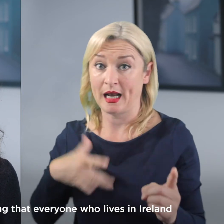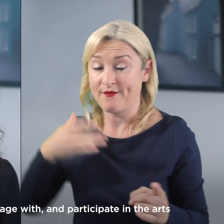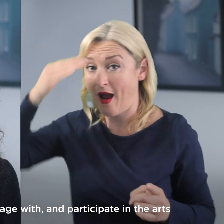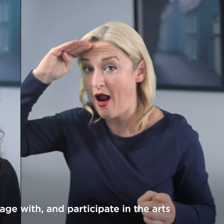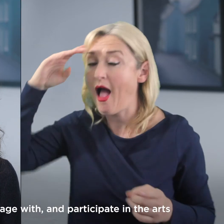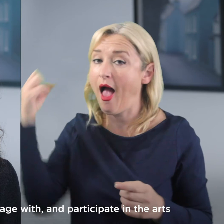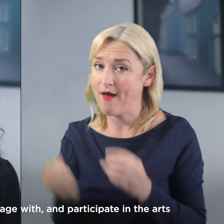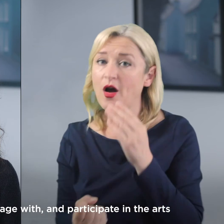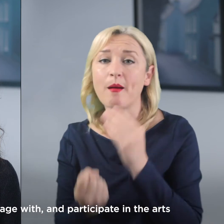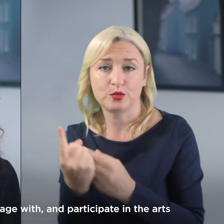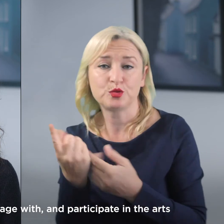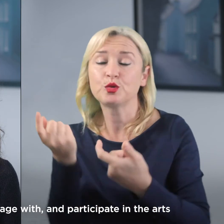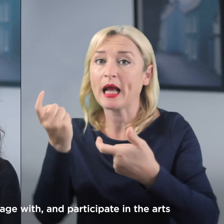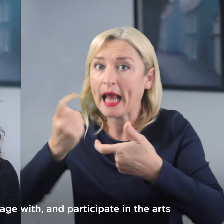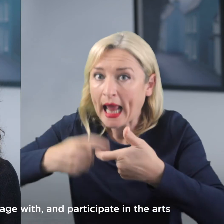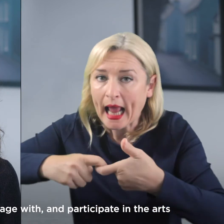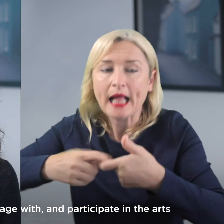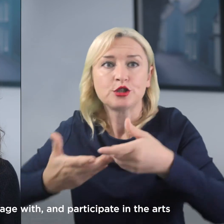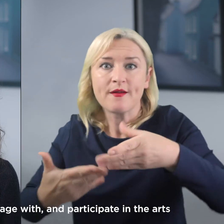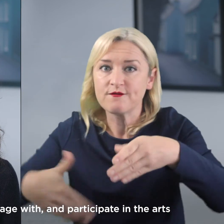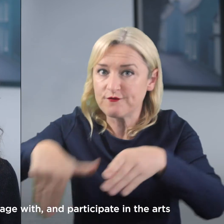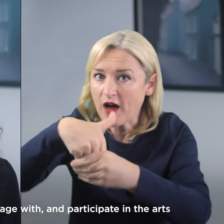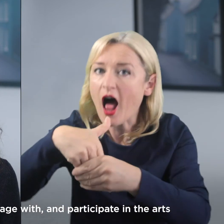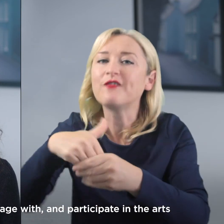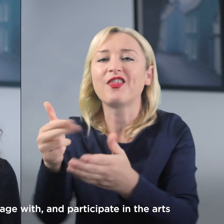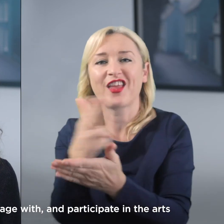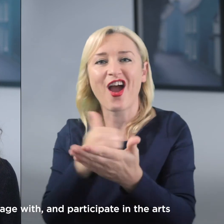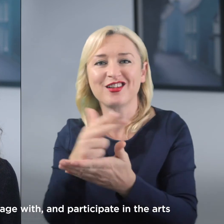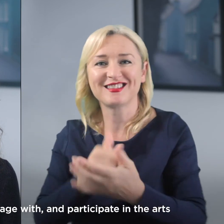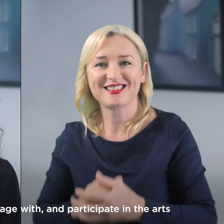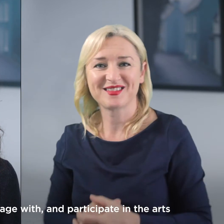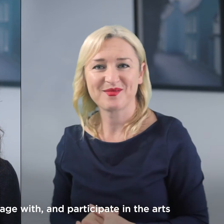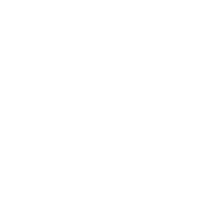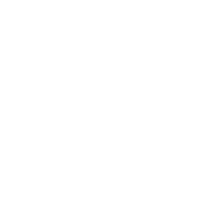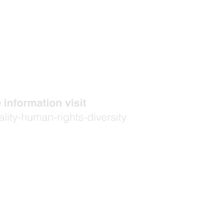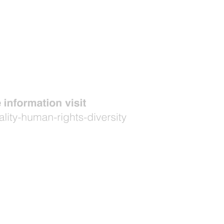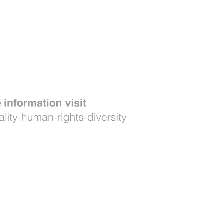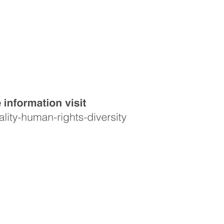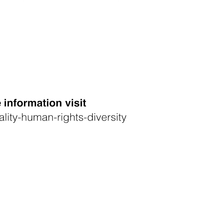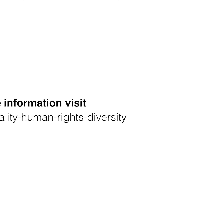in Ireland has the opportunity to engage with and participate in the arts.